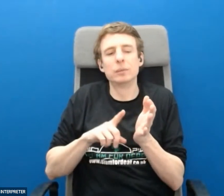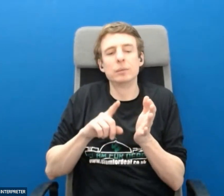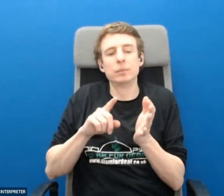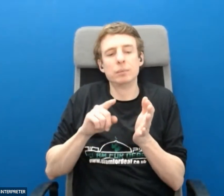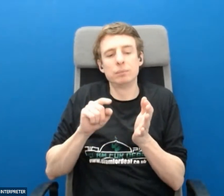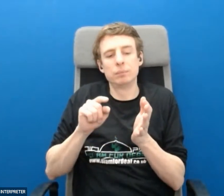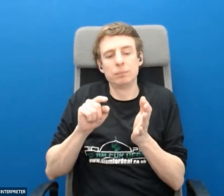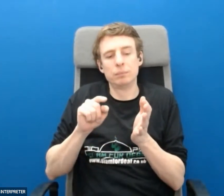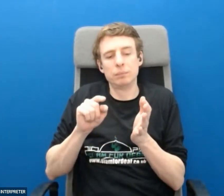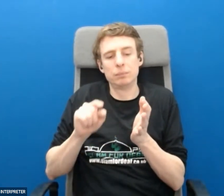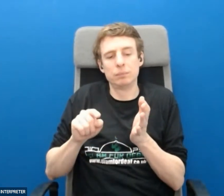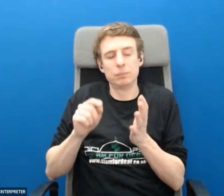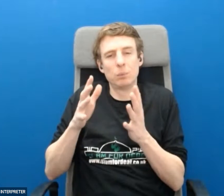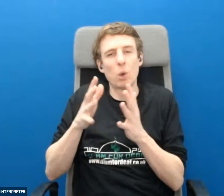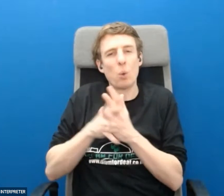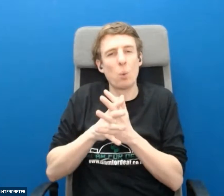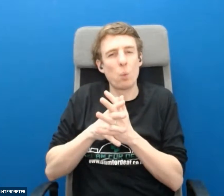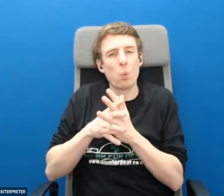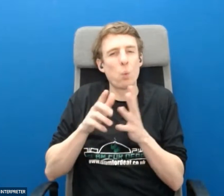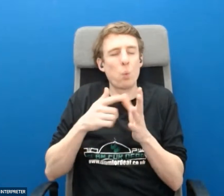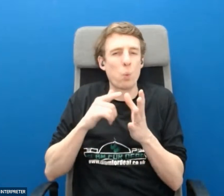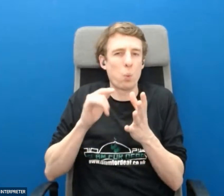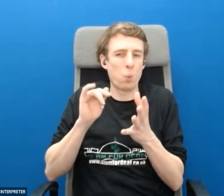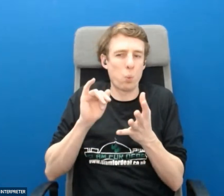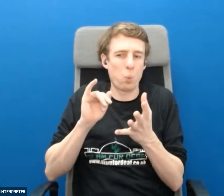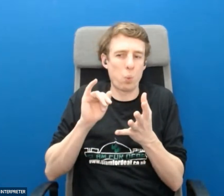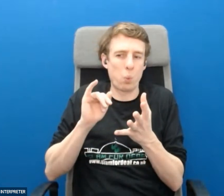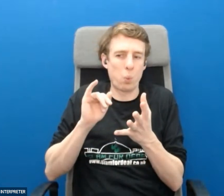Tul Wasatiyah,